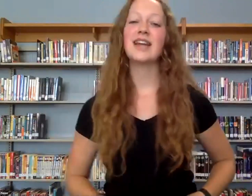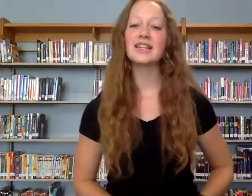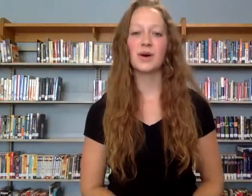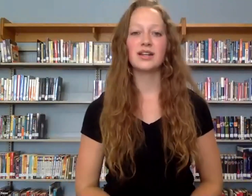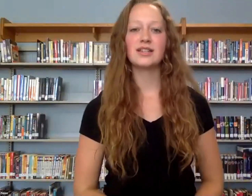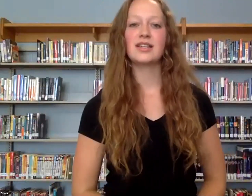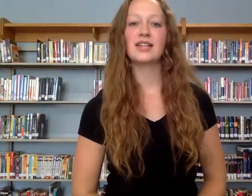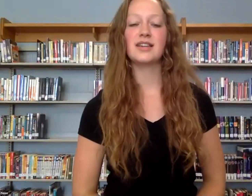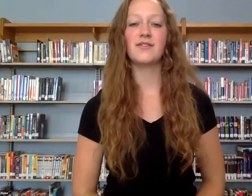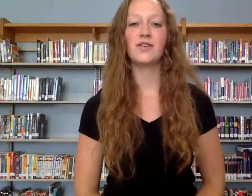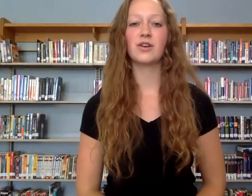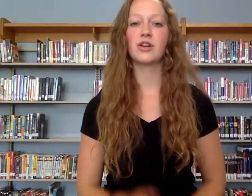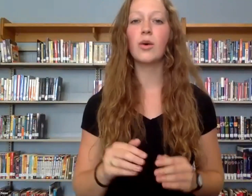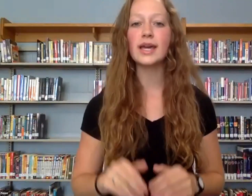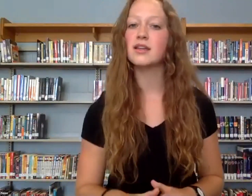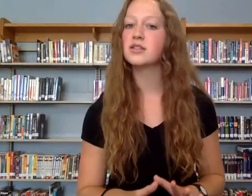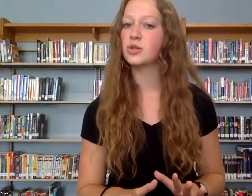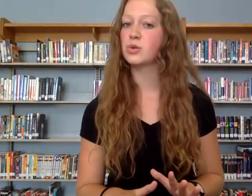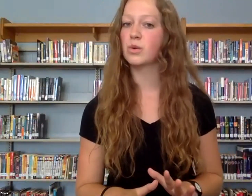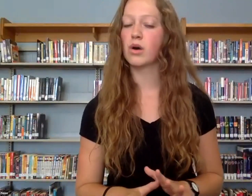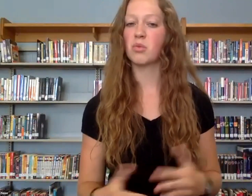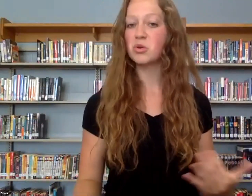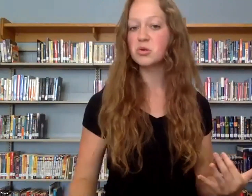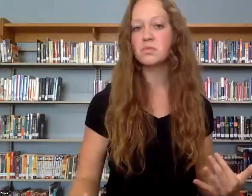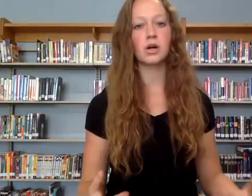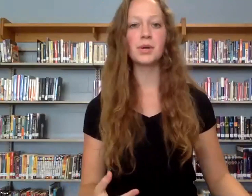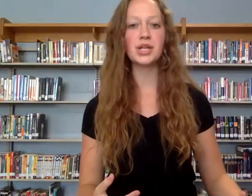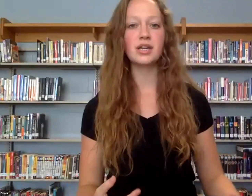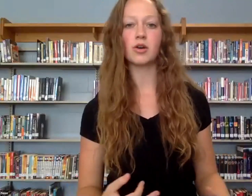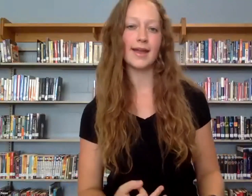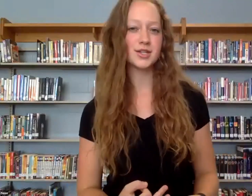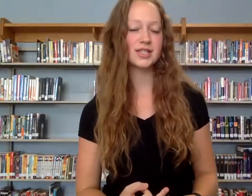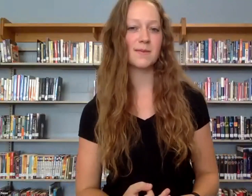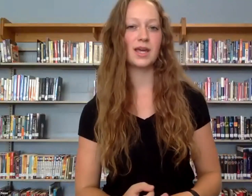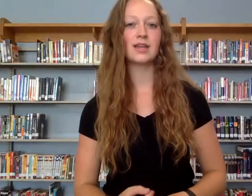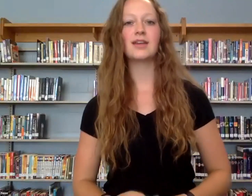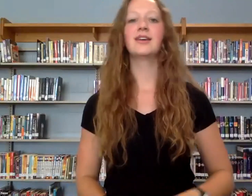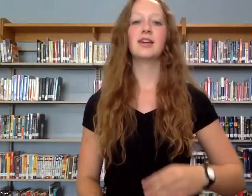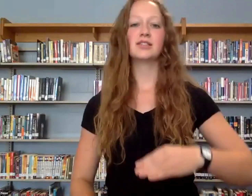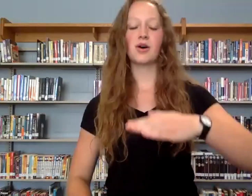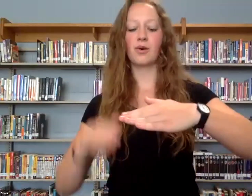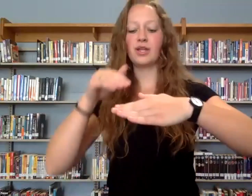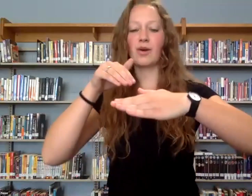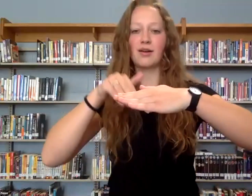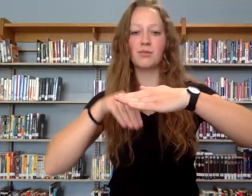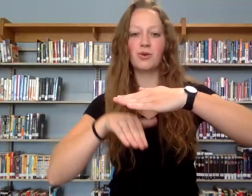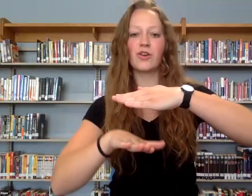next one, it's if you're going into a room or a building or entering something. So you kind of move your